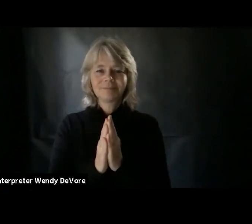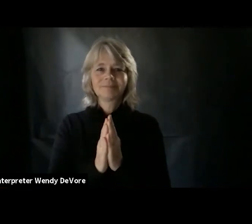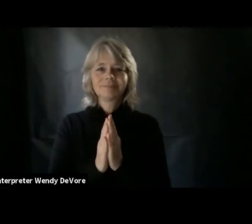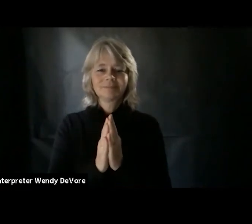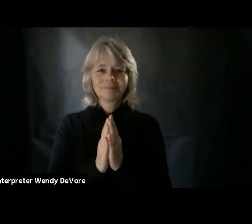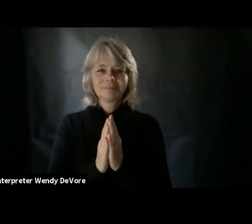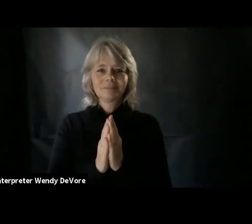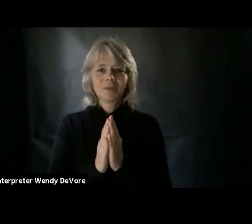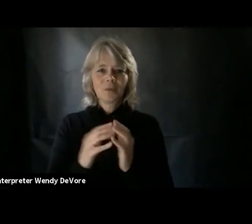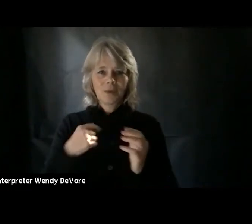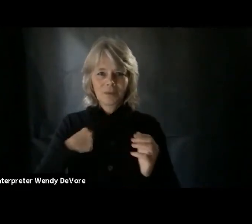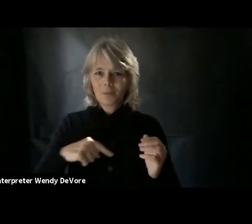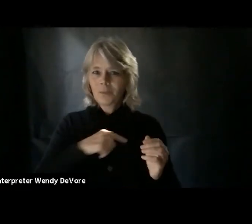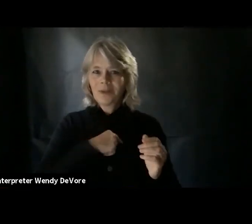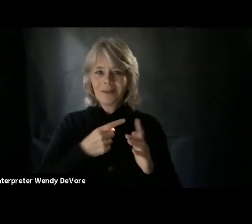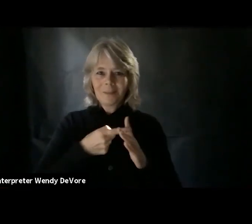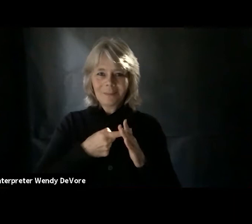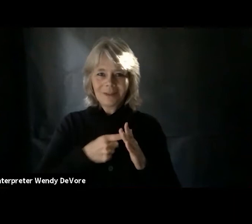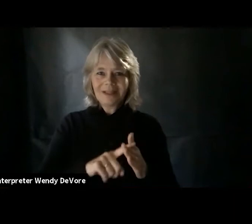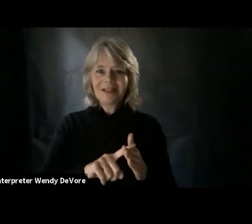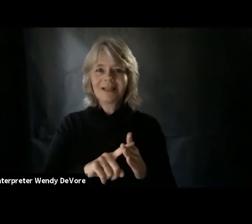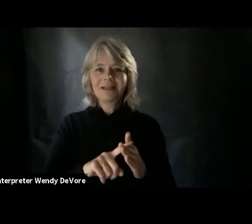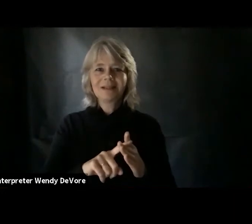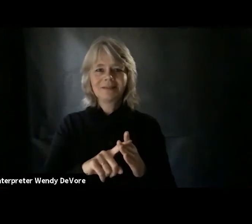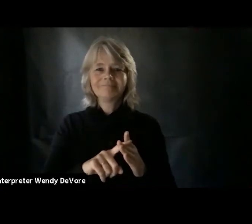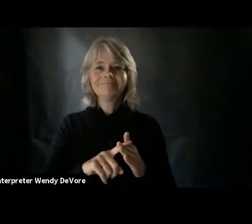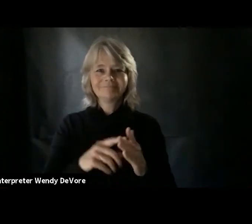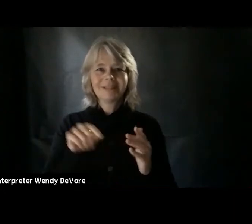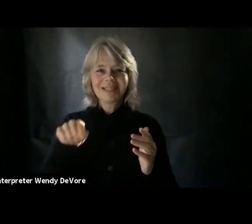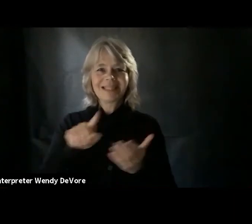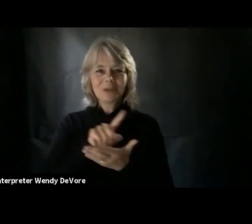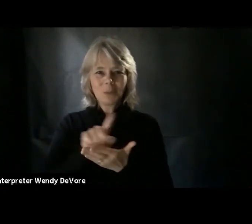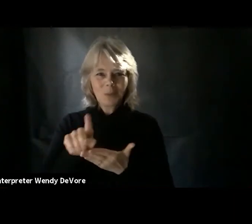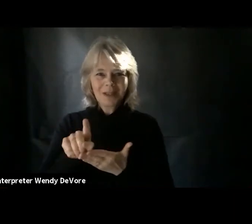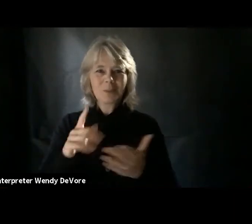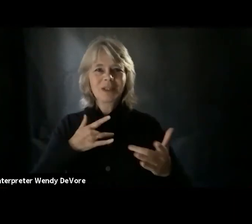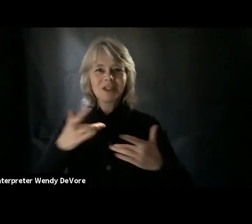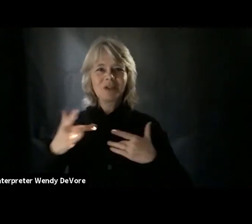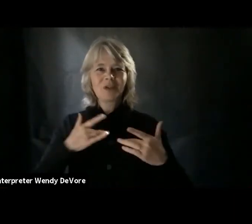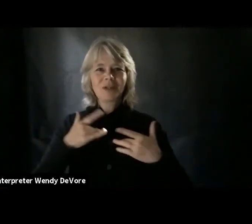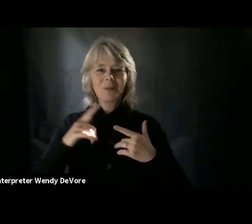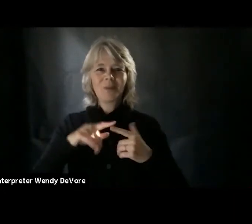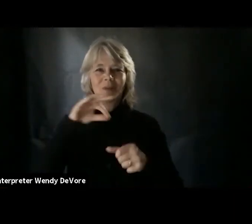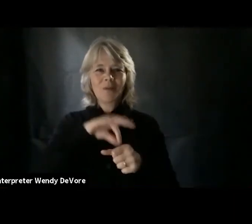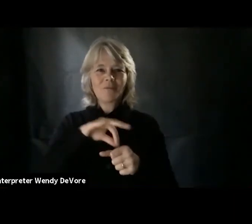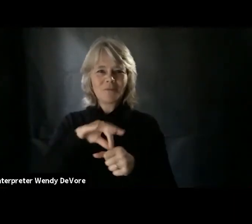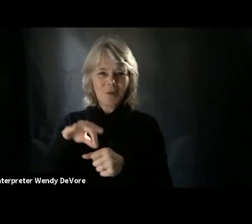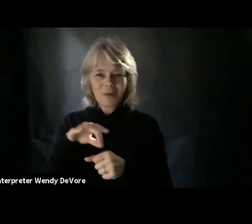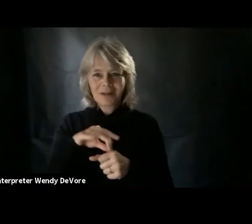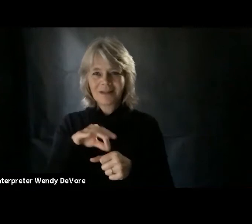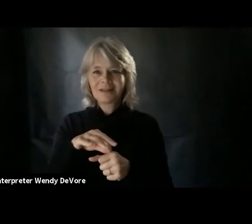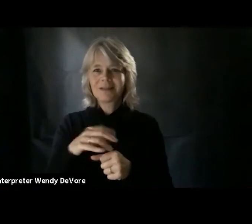into a concerning week with the election. So my prayers